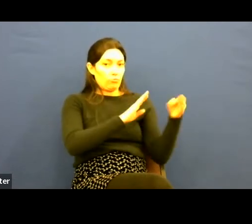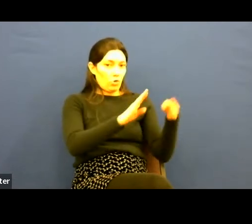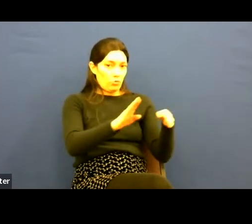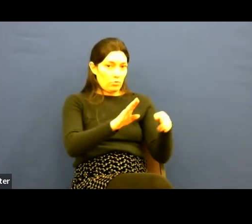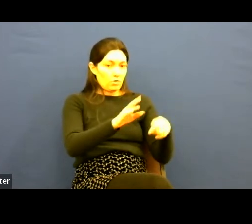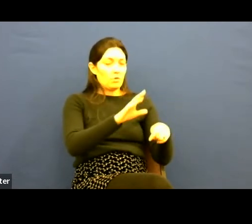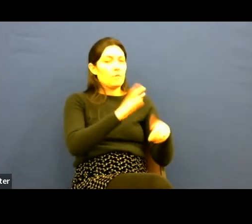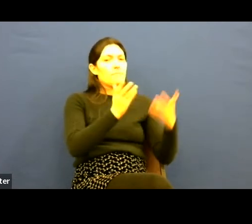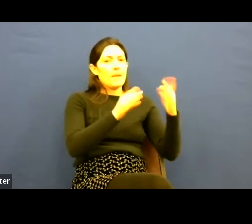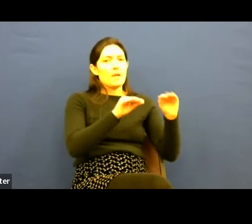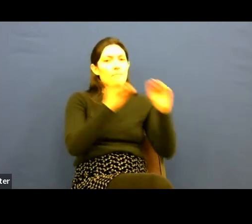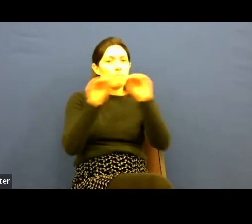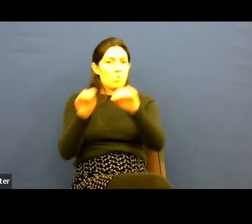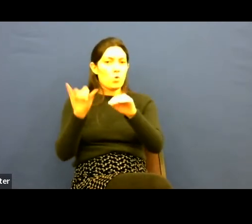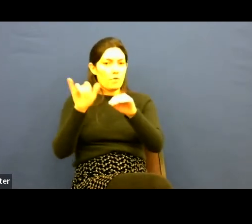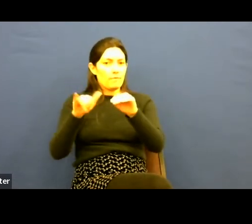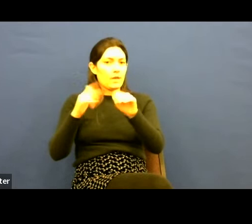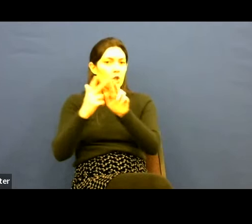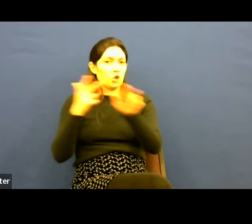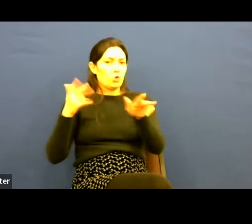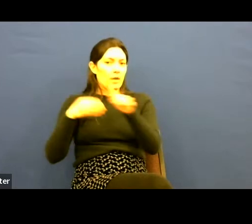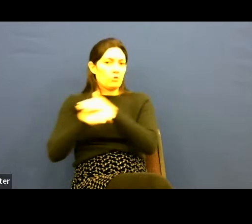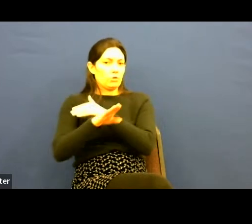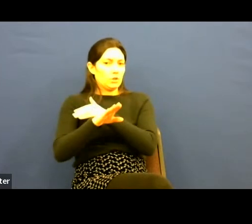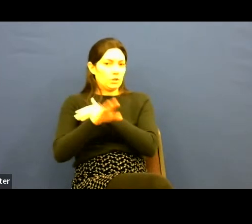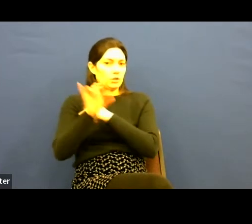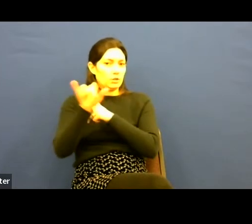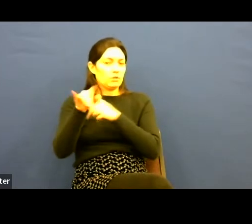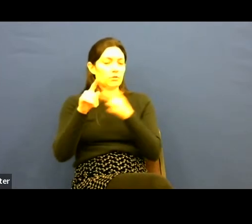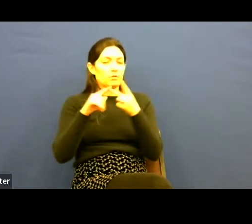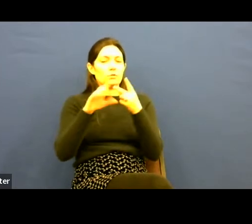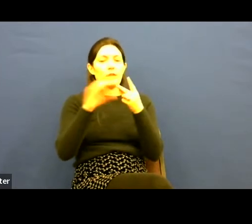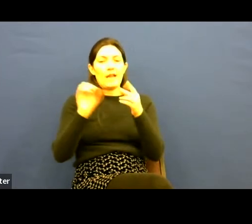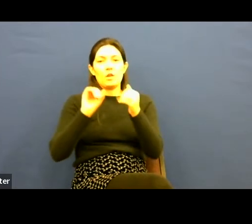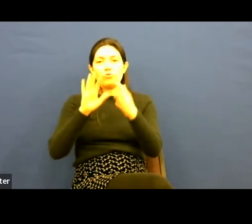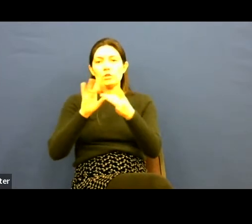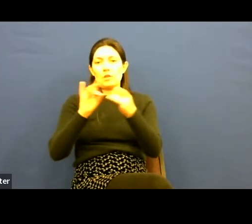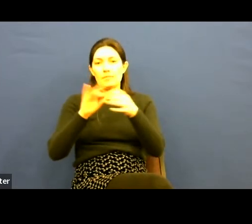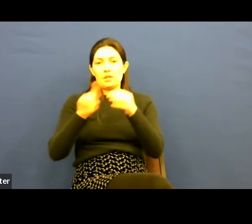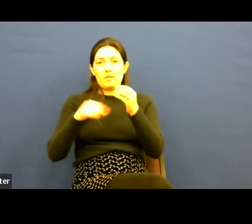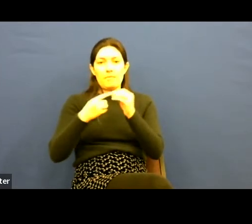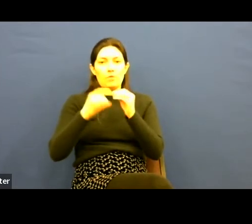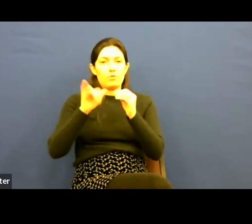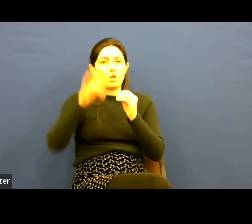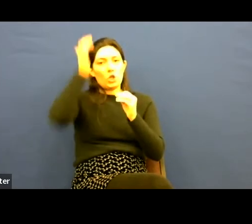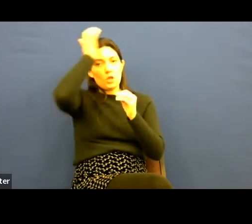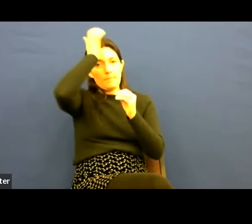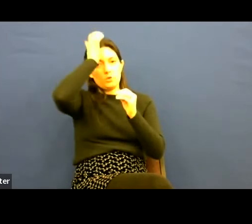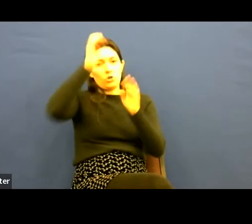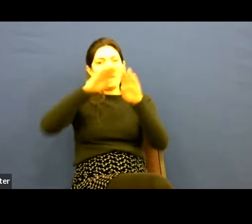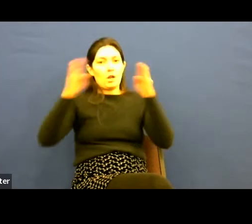entrance off of parking lot, and two, addressing building inspector comments regarding dumpster enclosure.